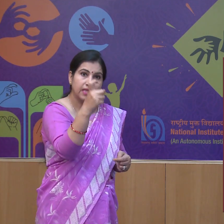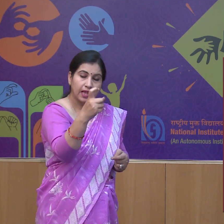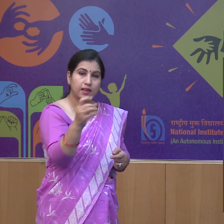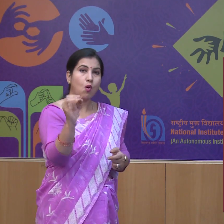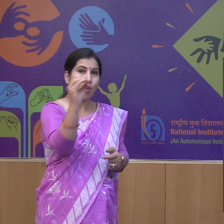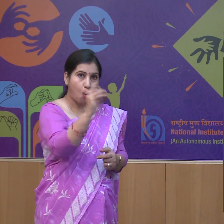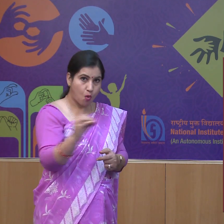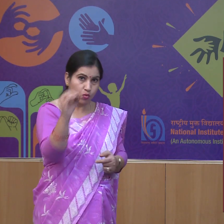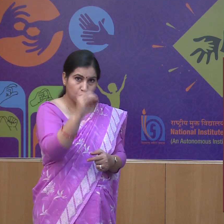22nd October